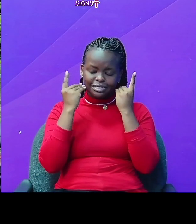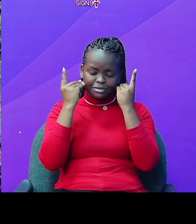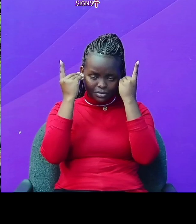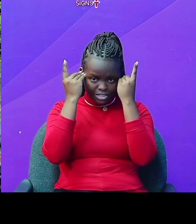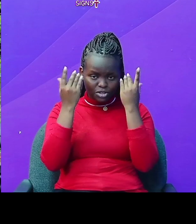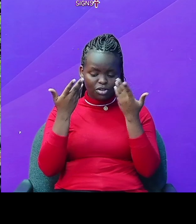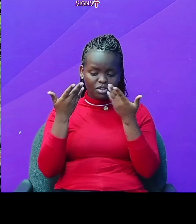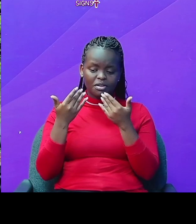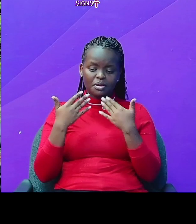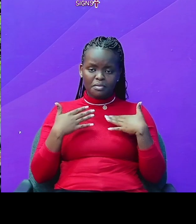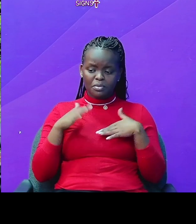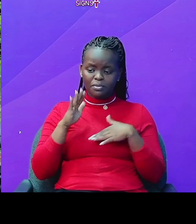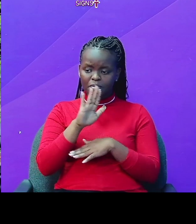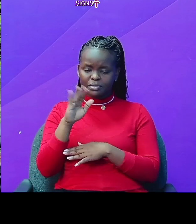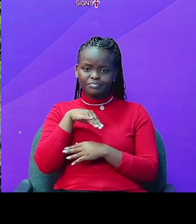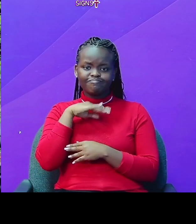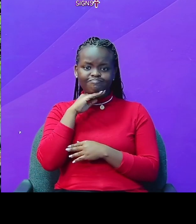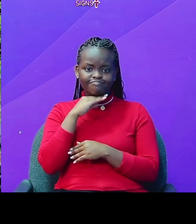of loved ones, and